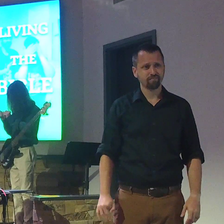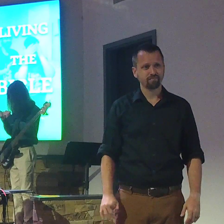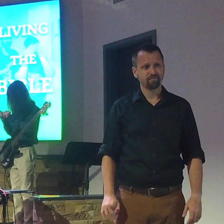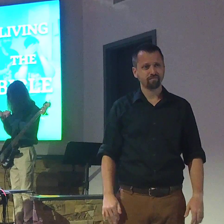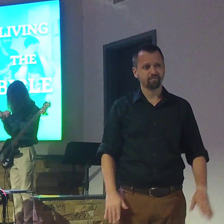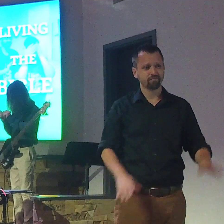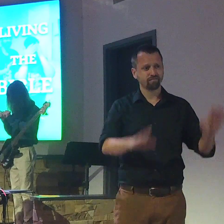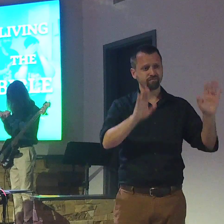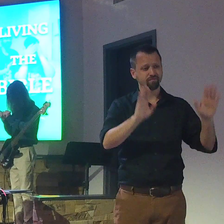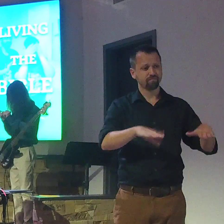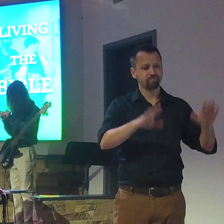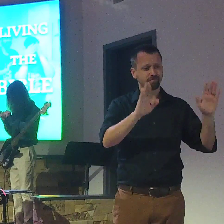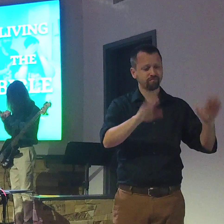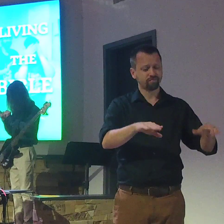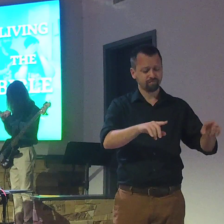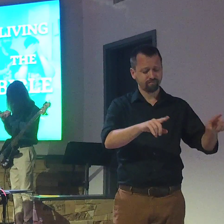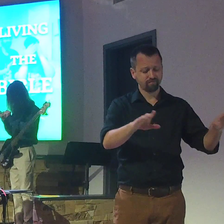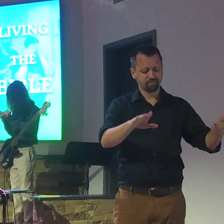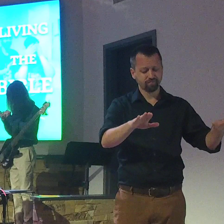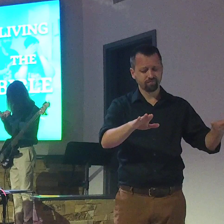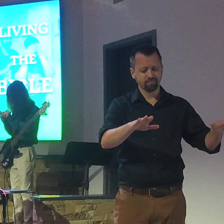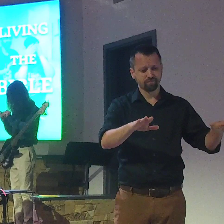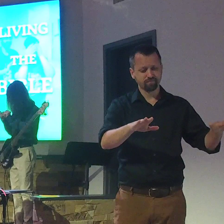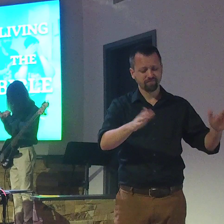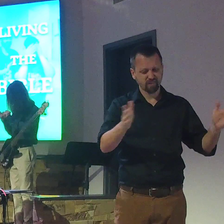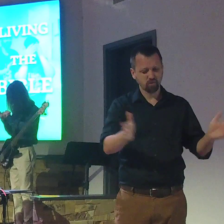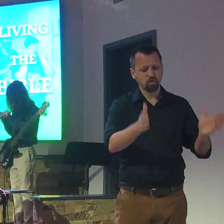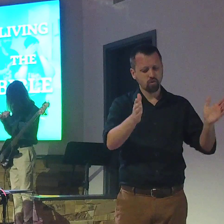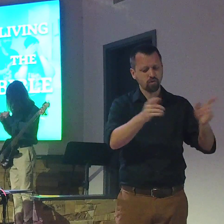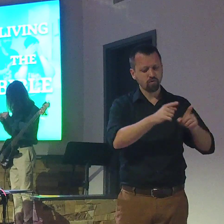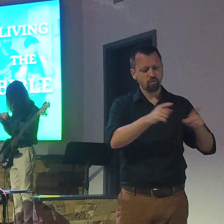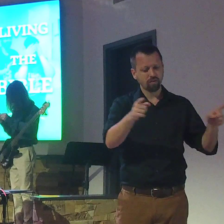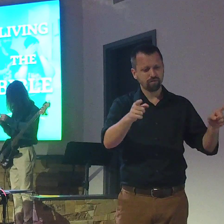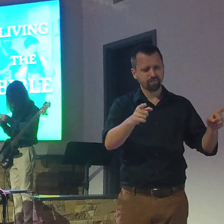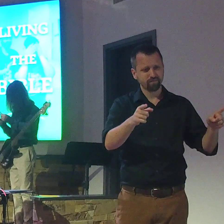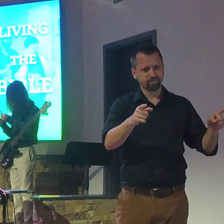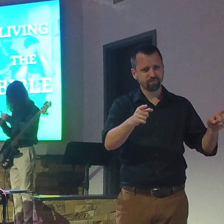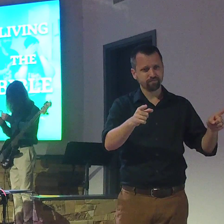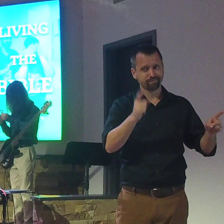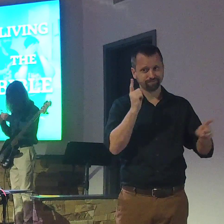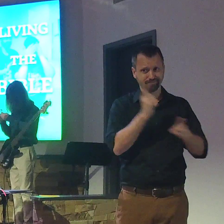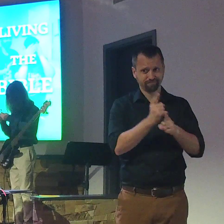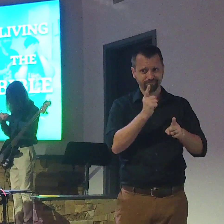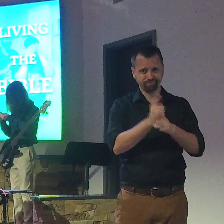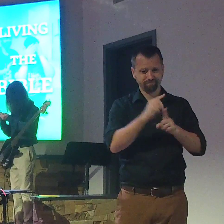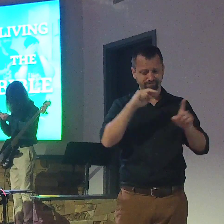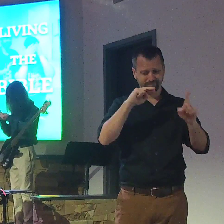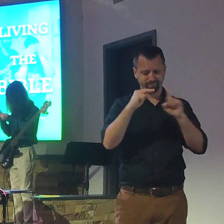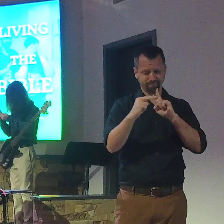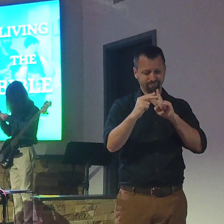Christian, if you're here today, I encourage you, have that proper view of yourself.